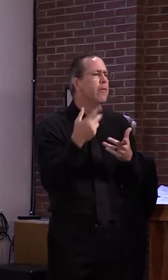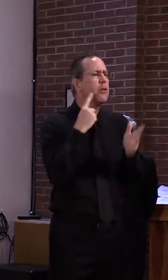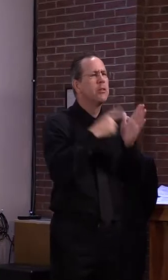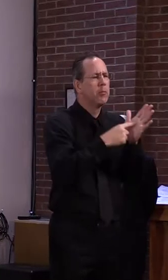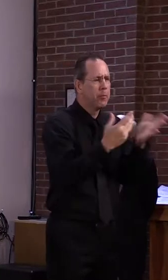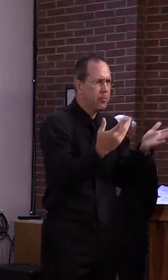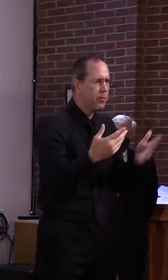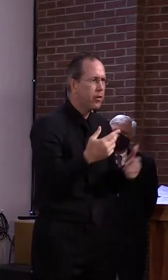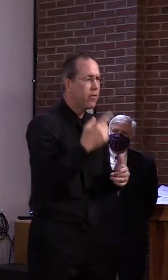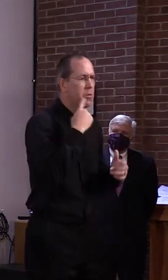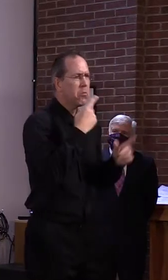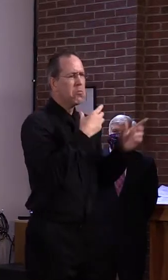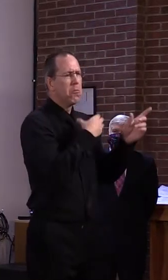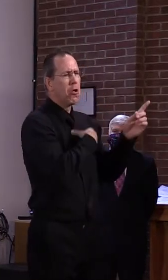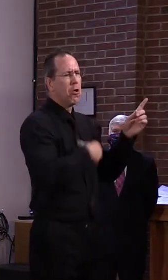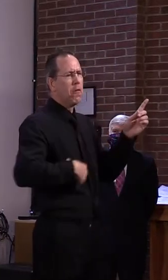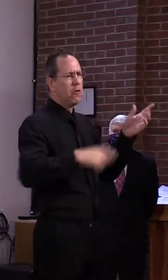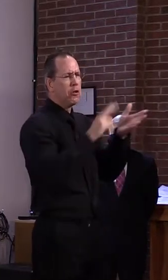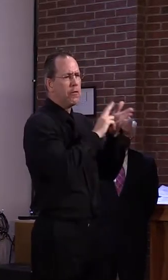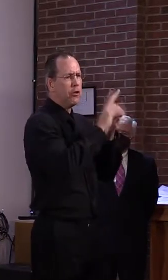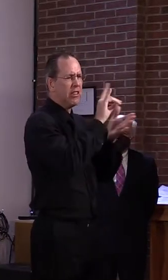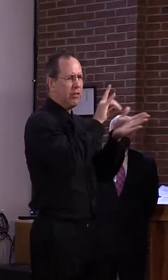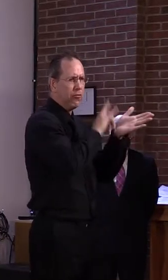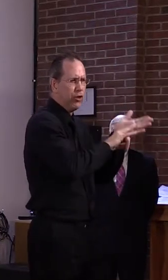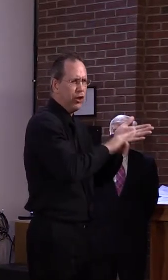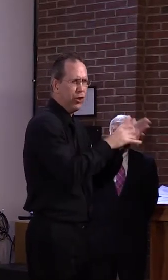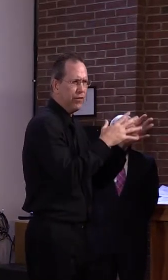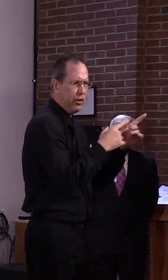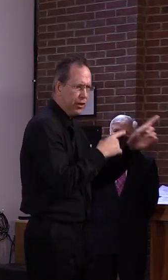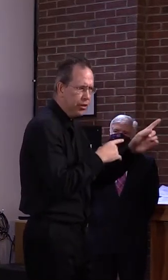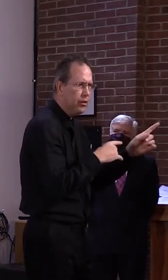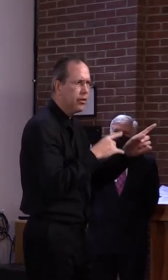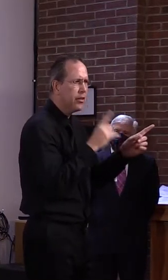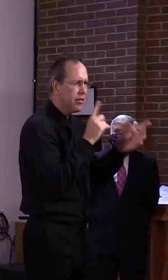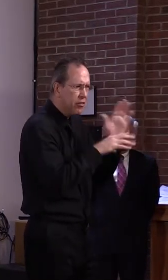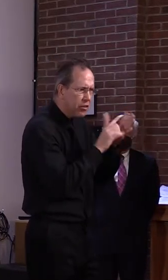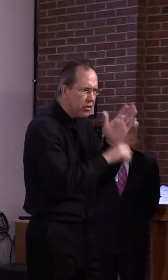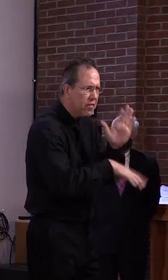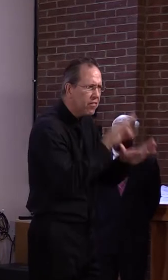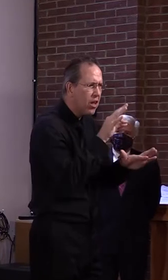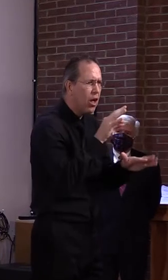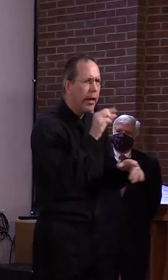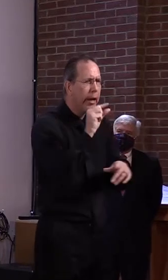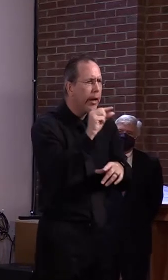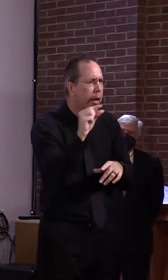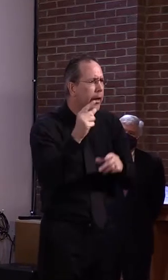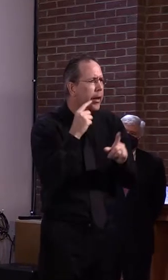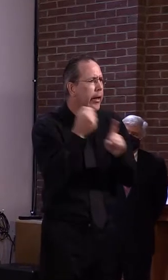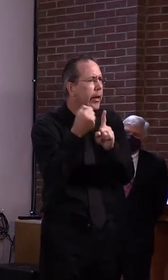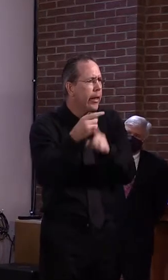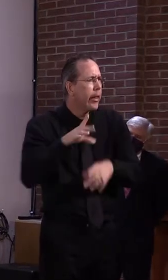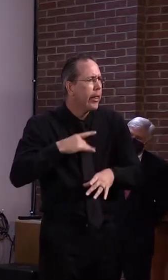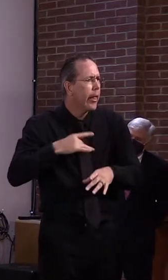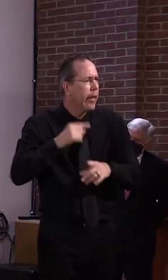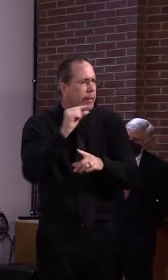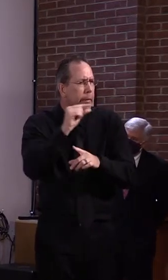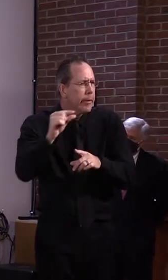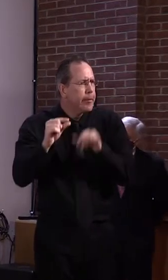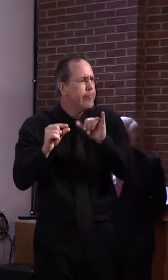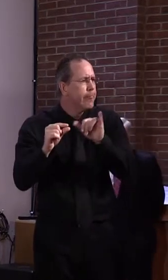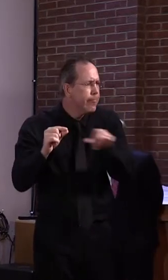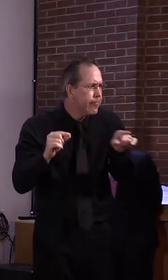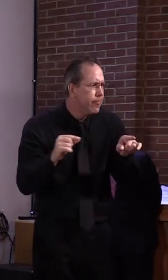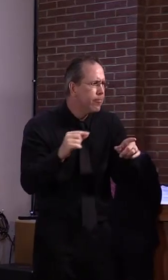Health, were kind of taken aback by that. So I'd like you to kind of put it on pause for the moment, and we'll sure.